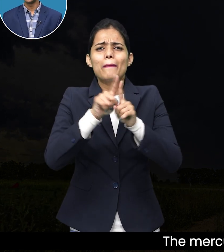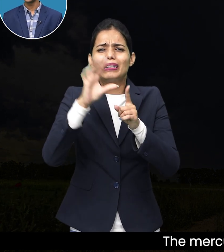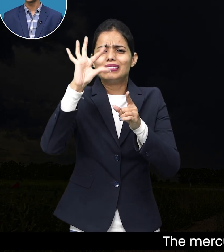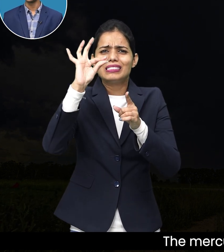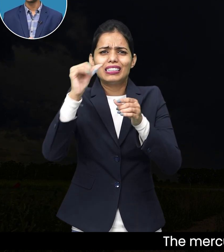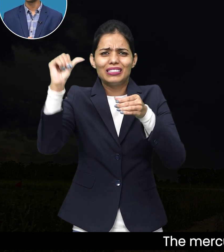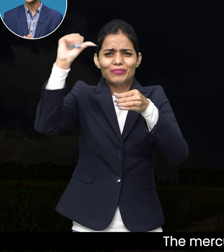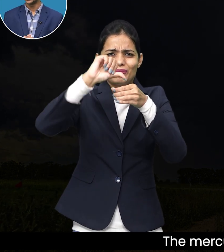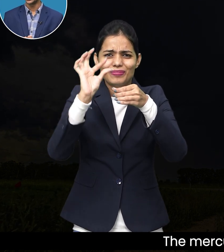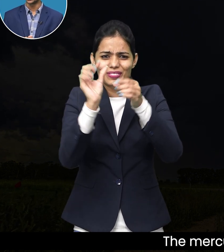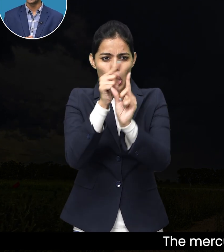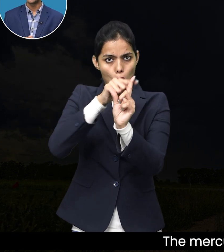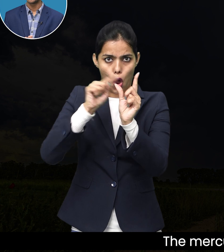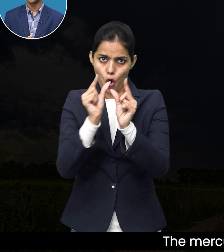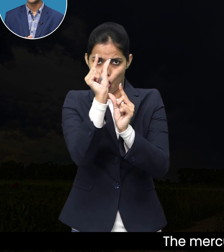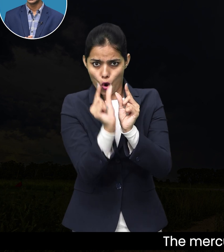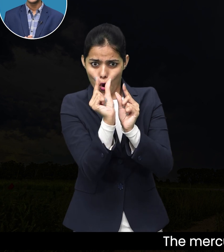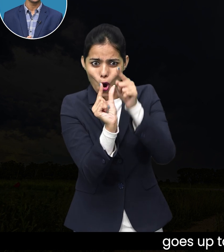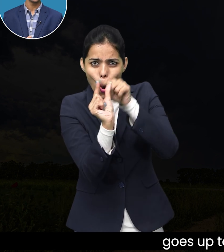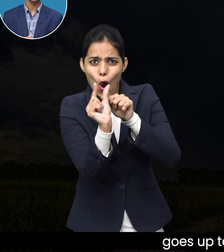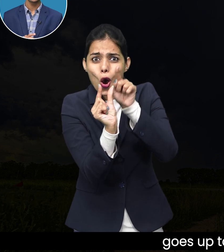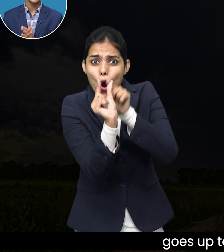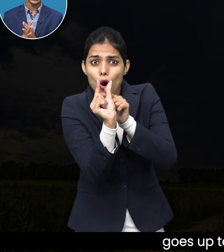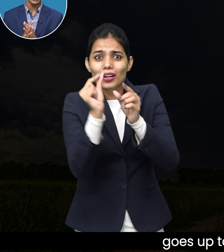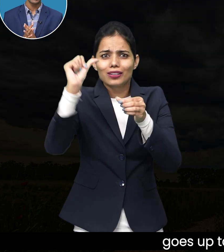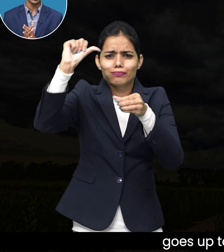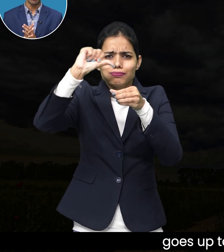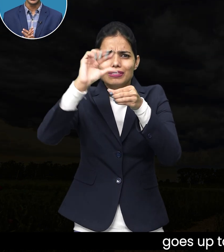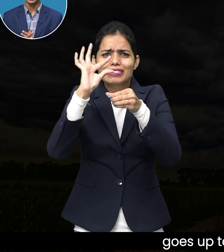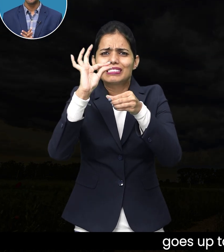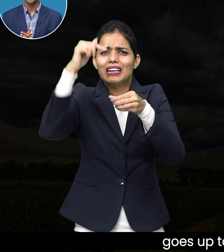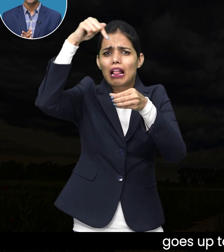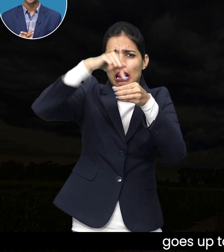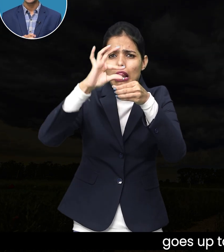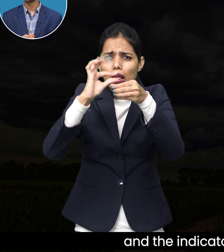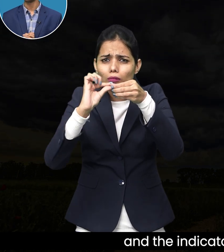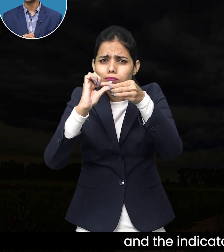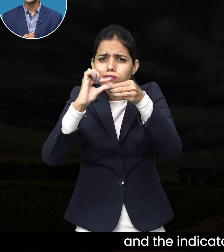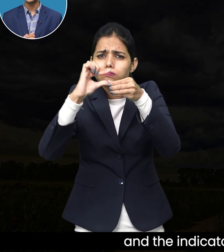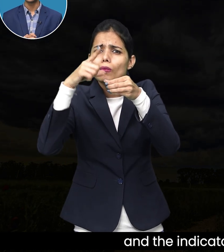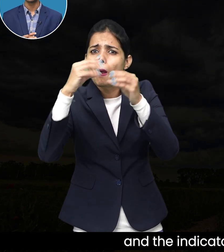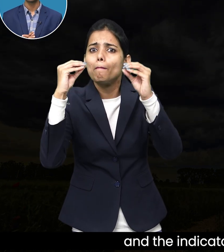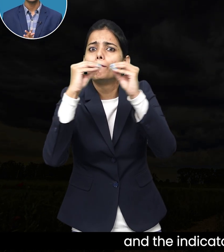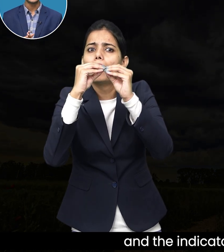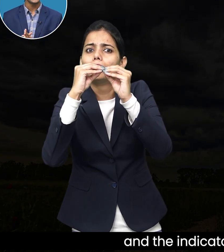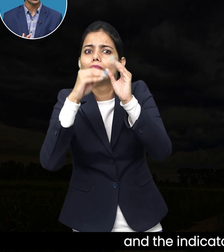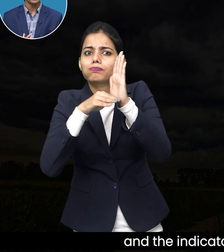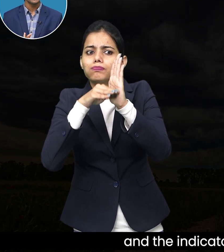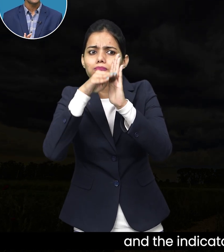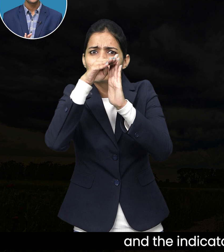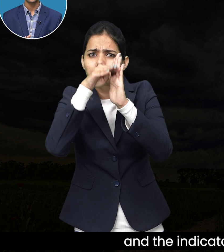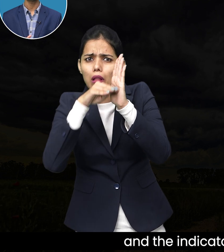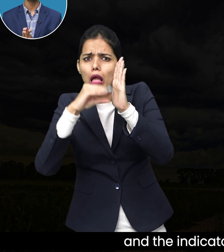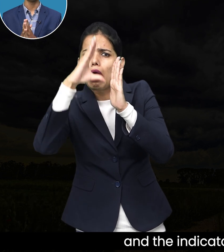The mercury in the U tube goes up to the side bulb B, and the indicator